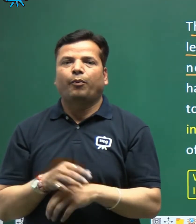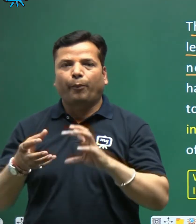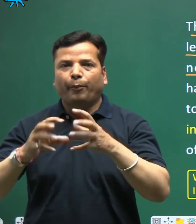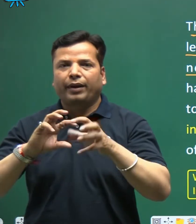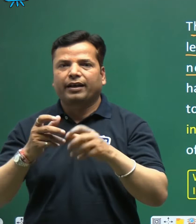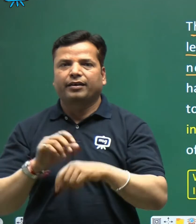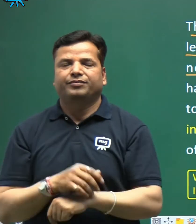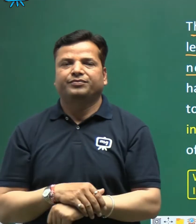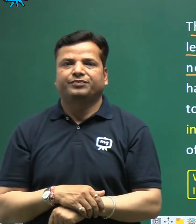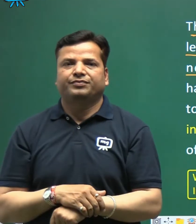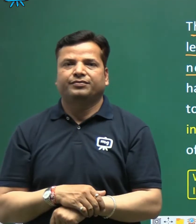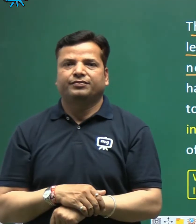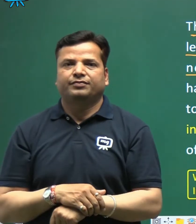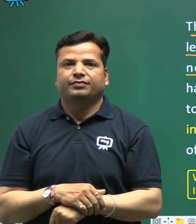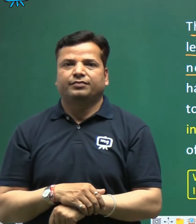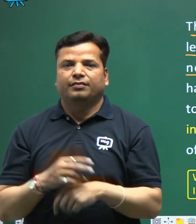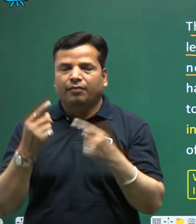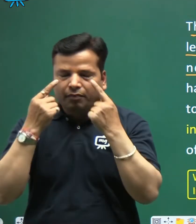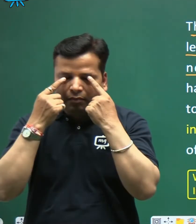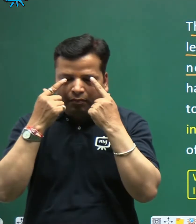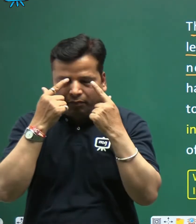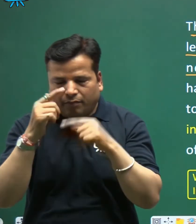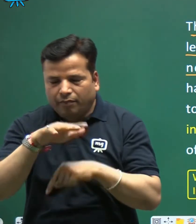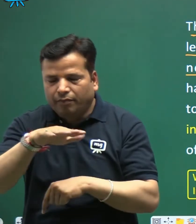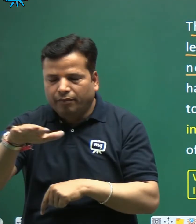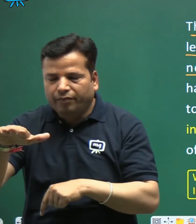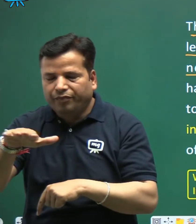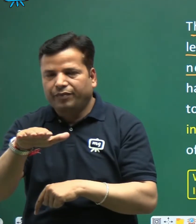become blind.